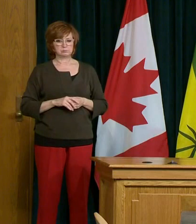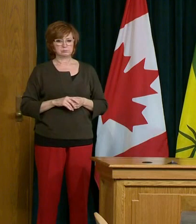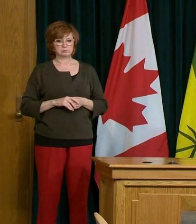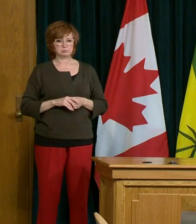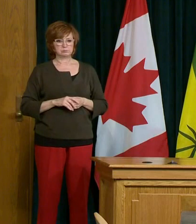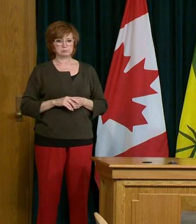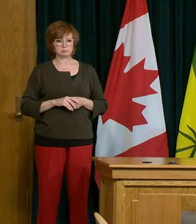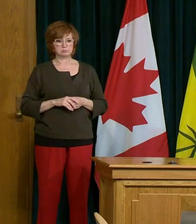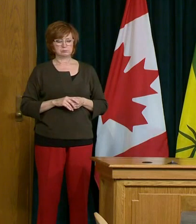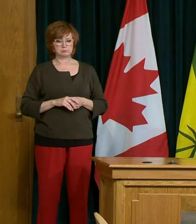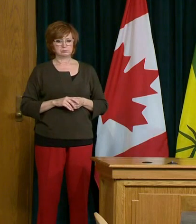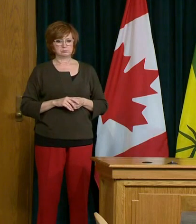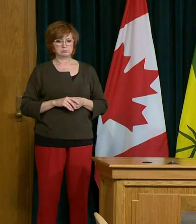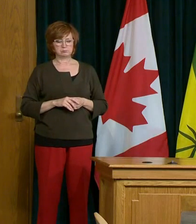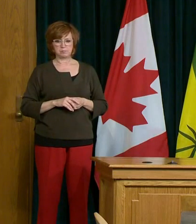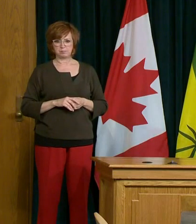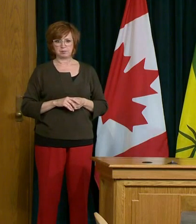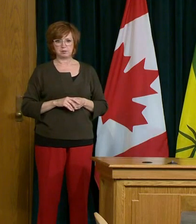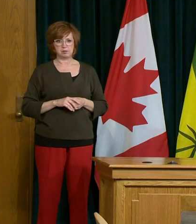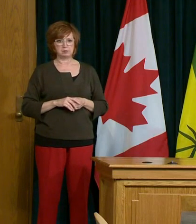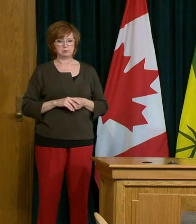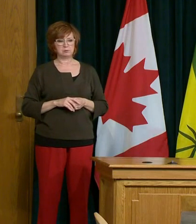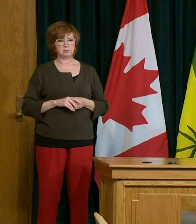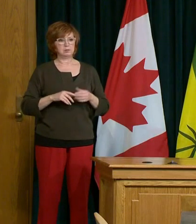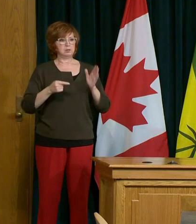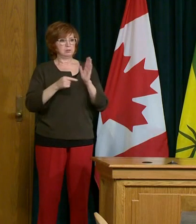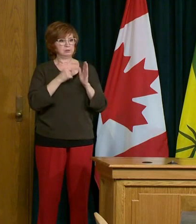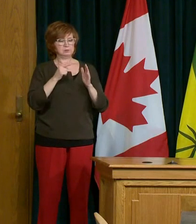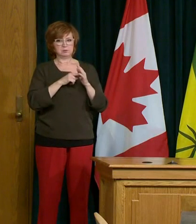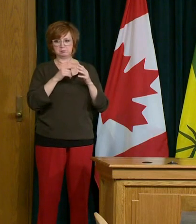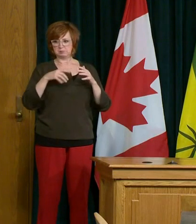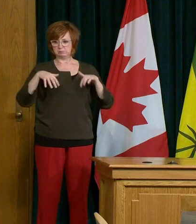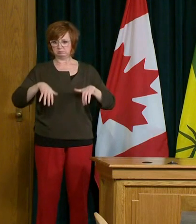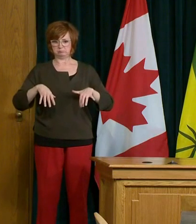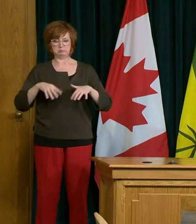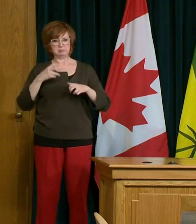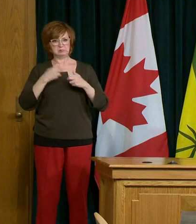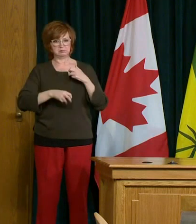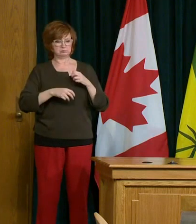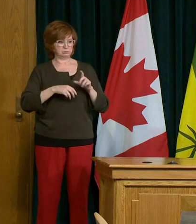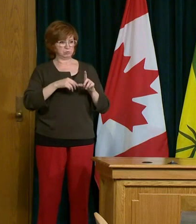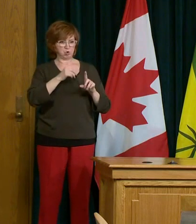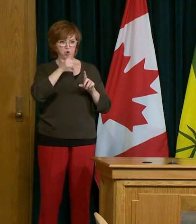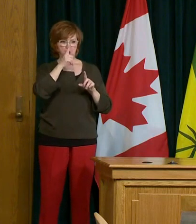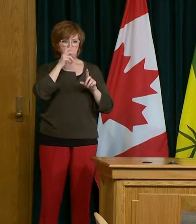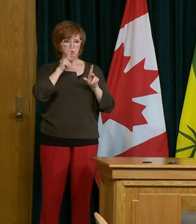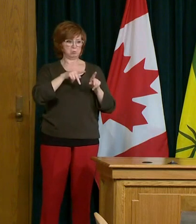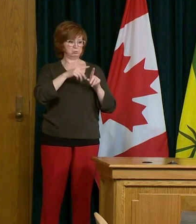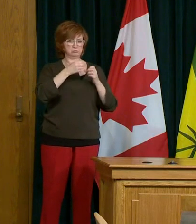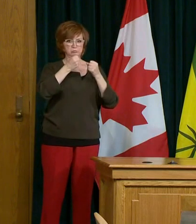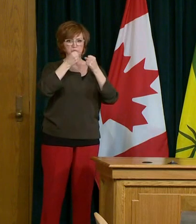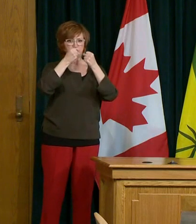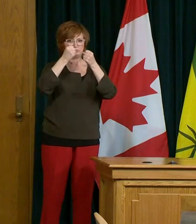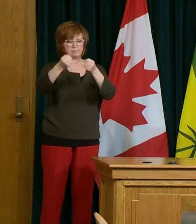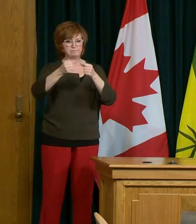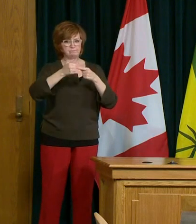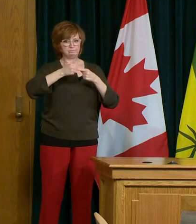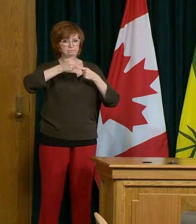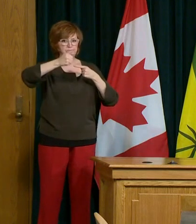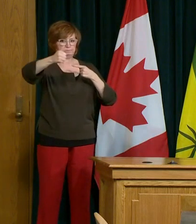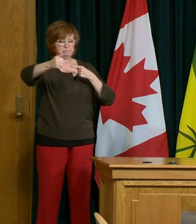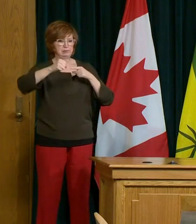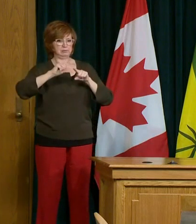ways in which contacts are followed up. And yes, sometimes it is hard to find like Scott